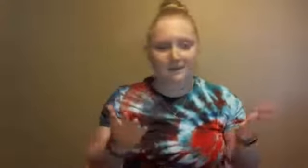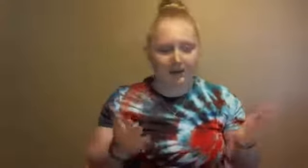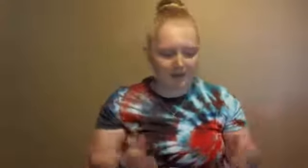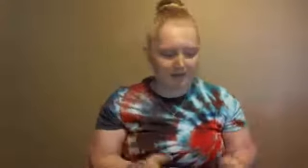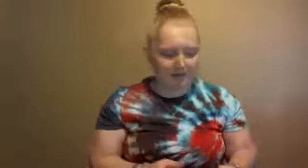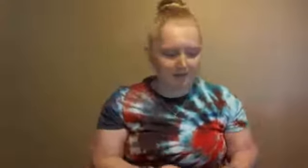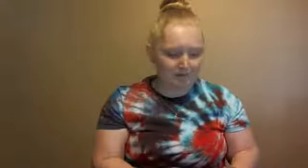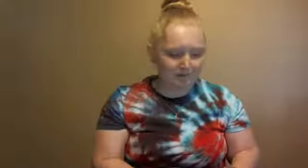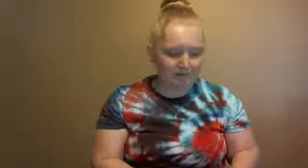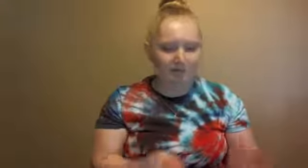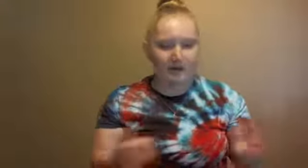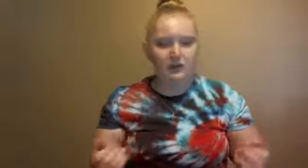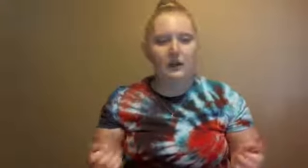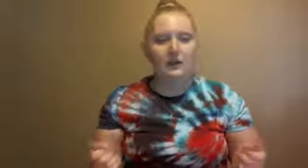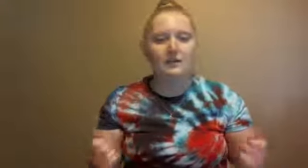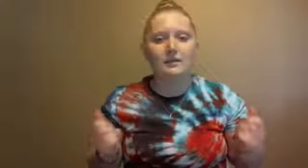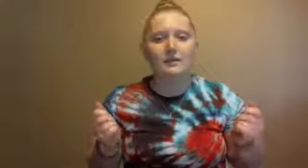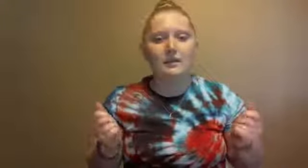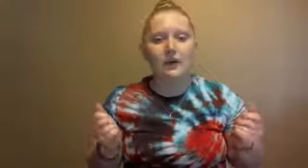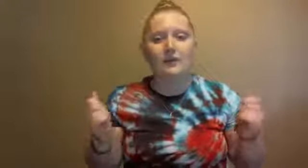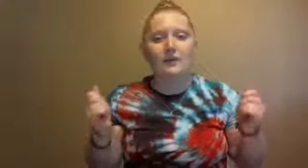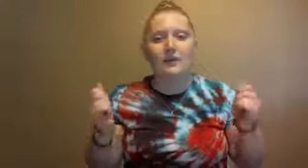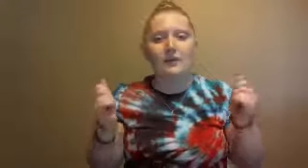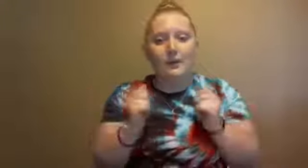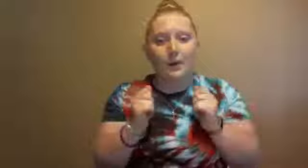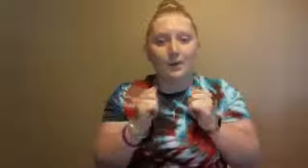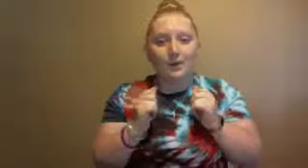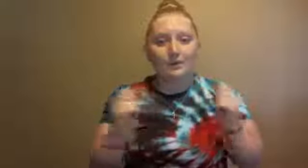my flashcards. So, cold.